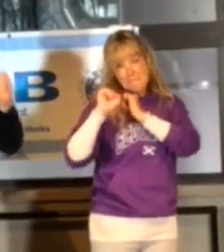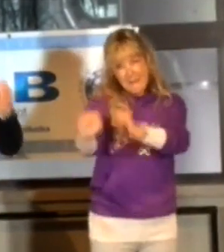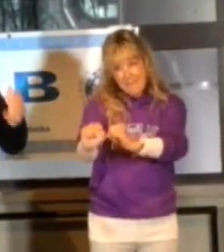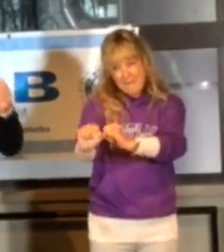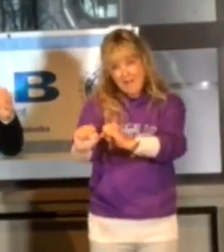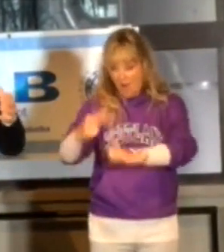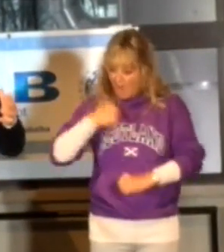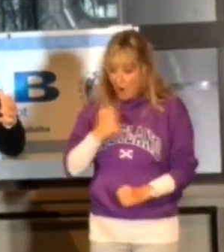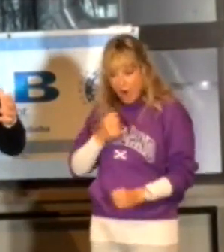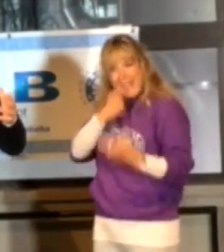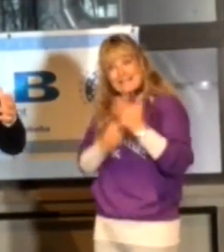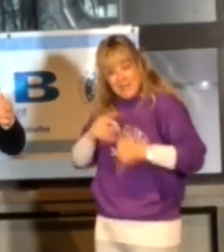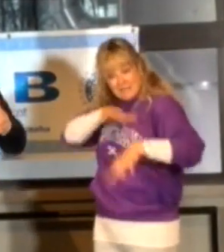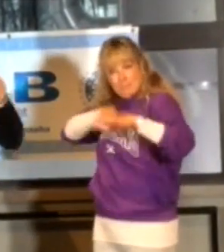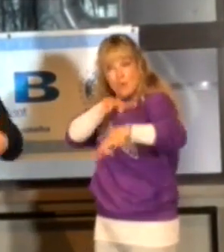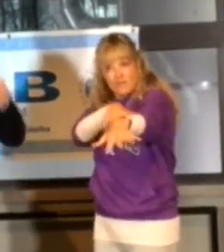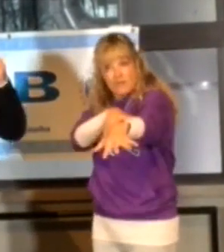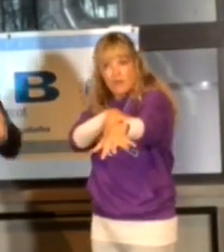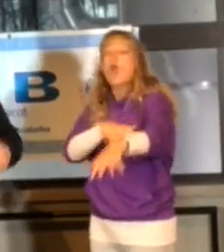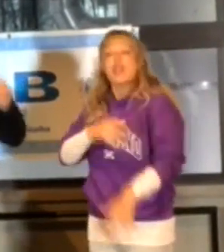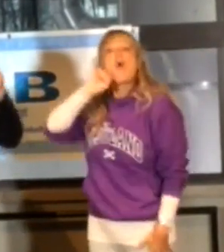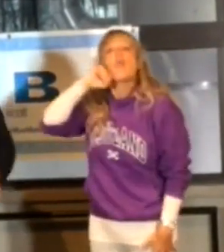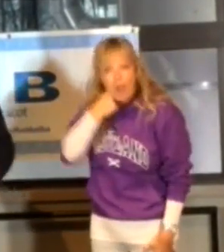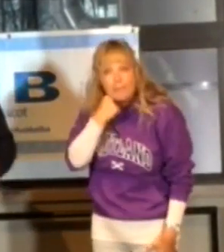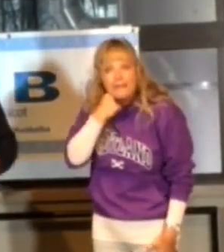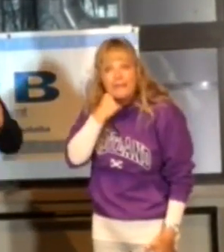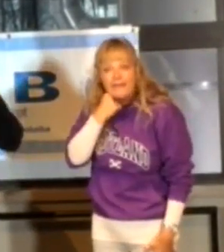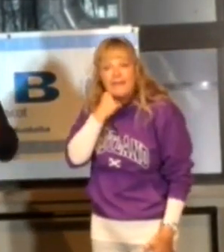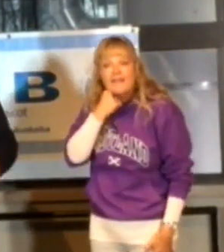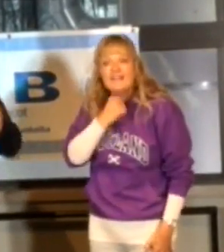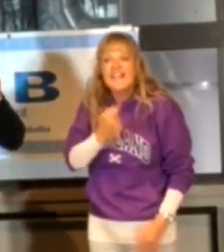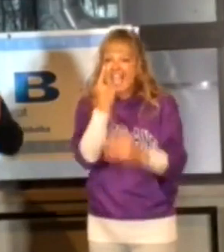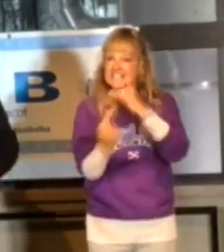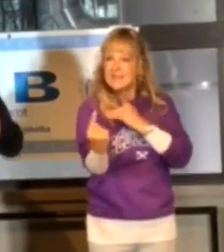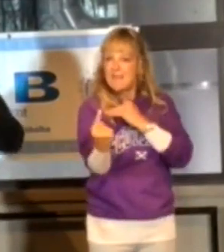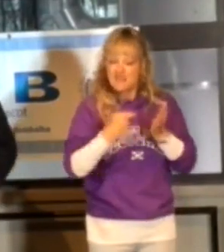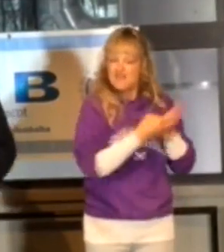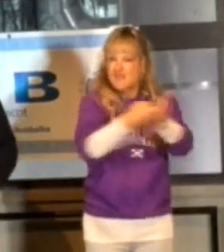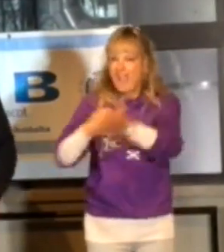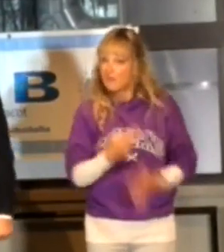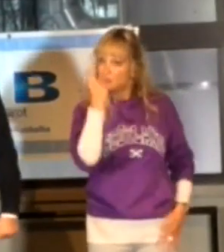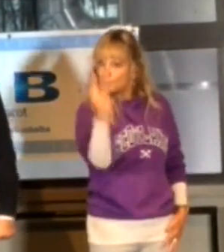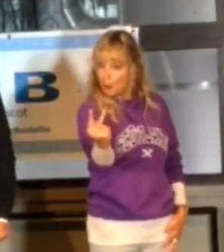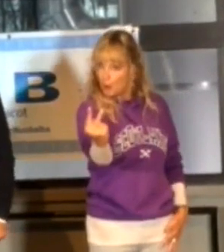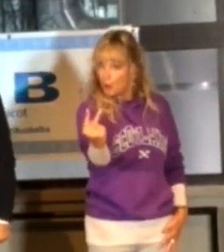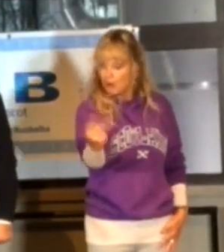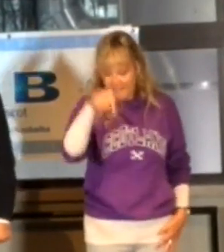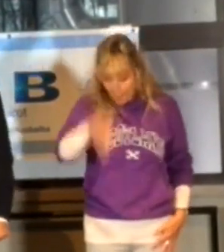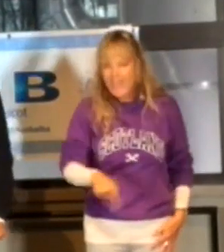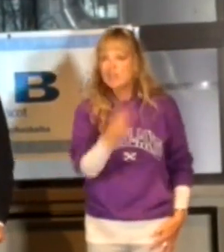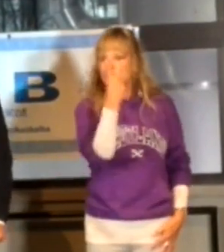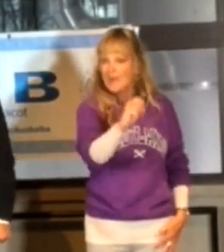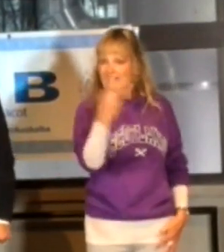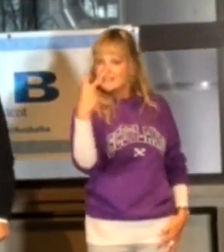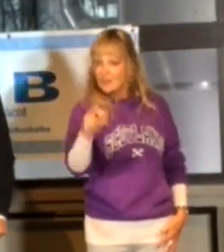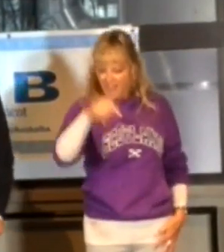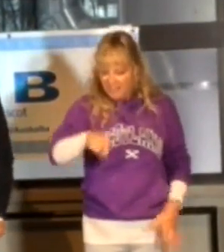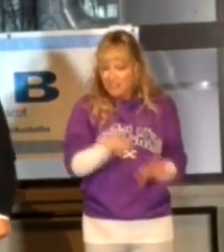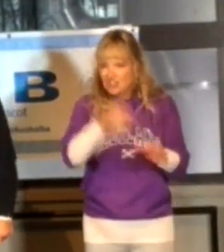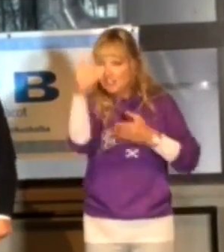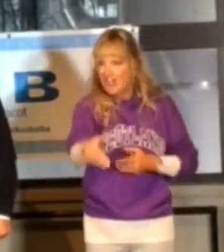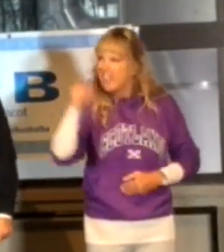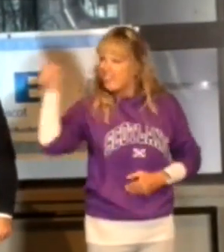our movement that there will be Indy Ref 2 in 2020.